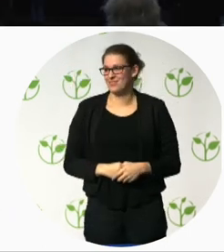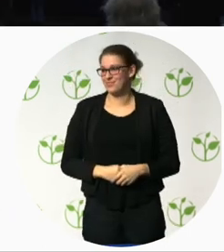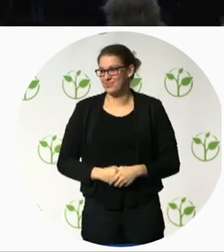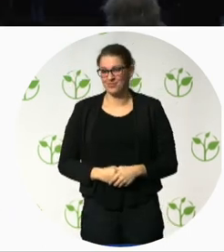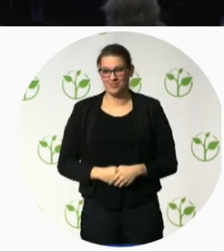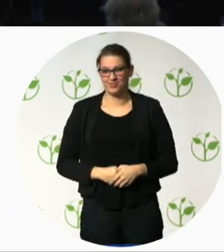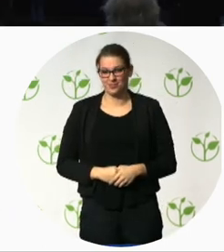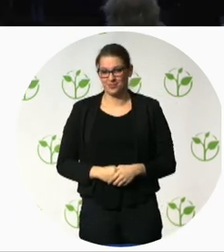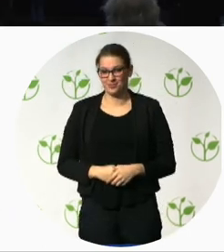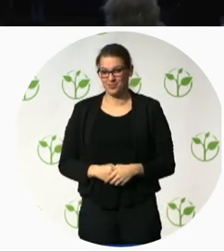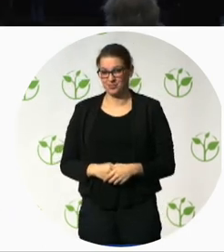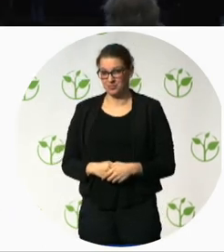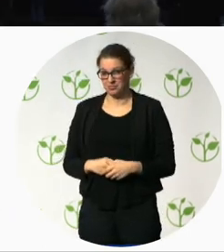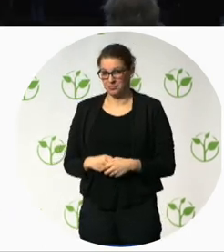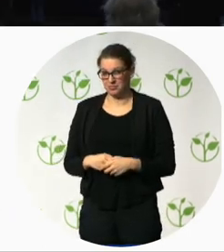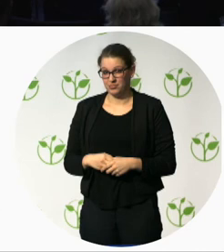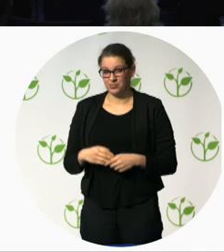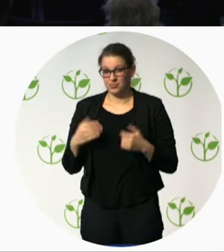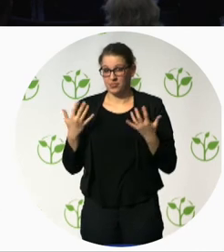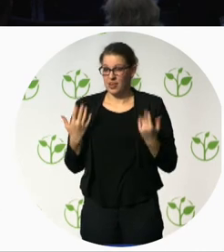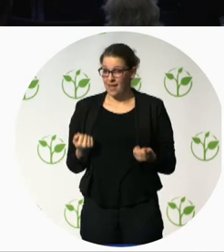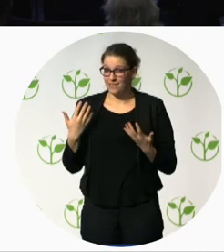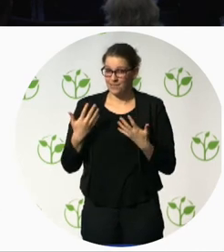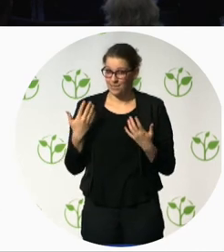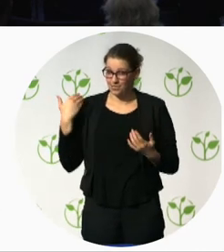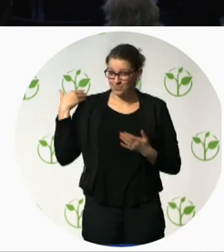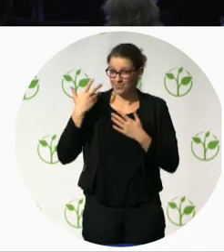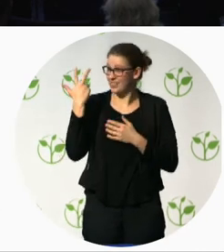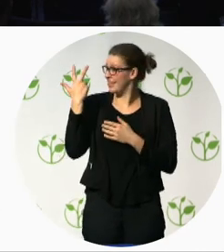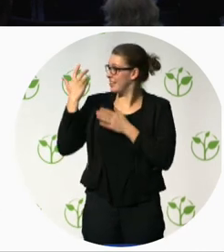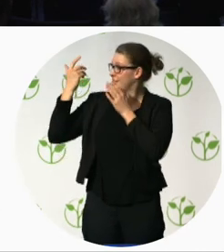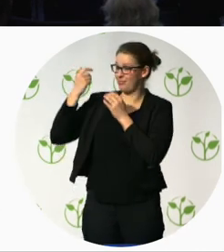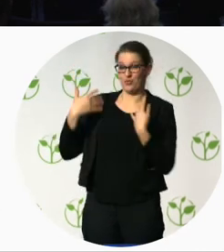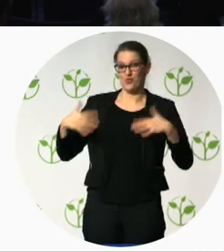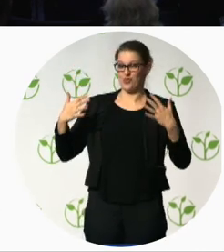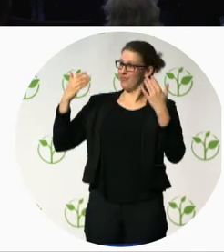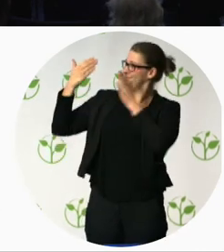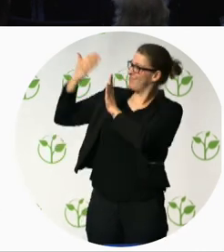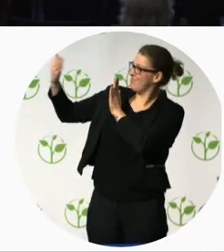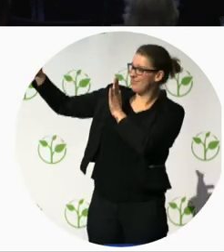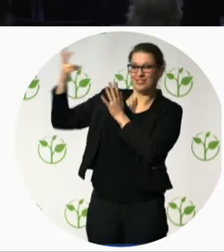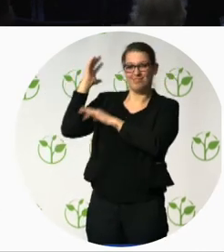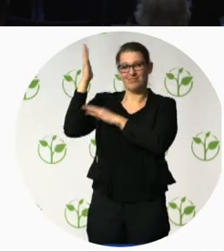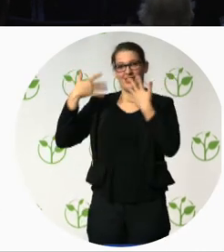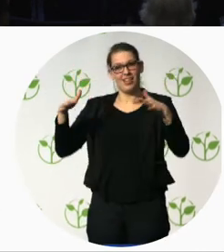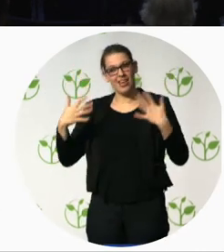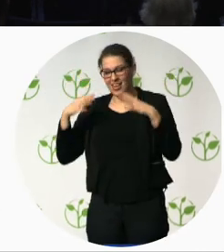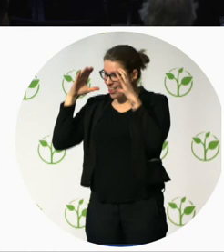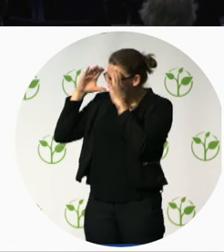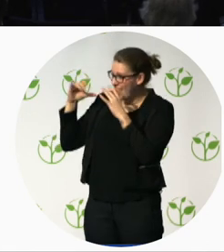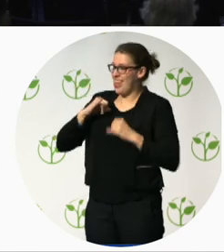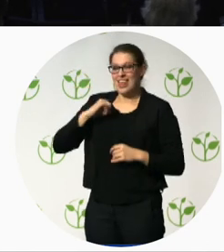wonderful leaders behind us to open up here this morning. So can you please put a robust round of applause, please, for Bobbi and for